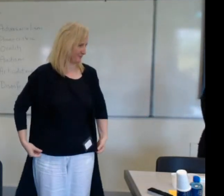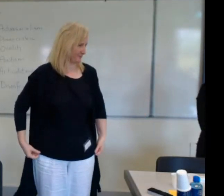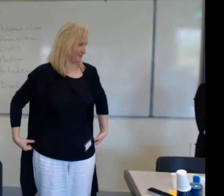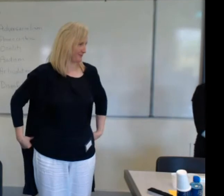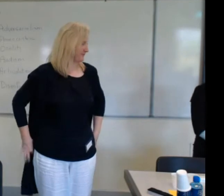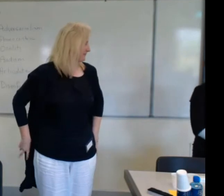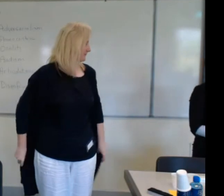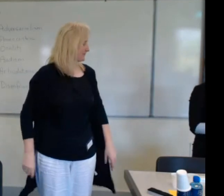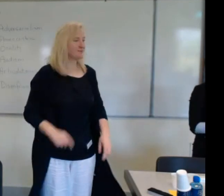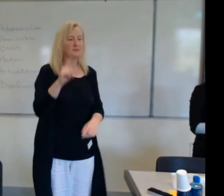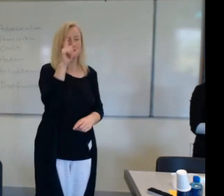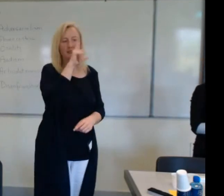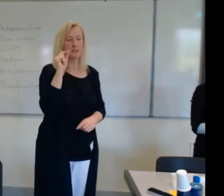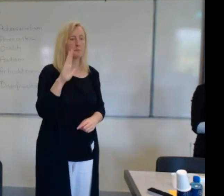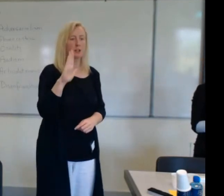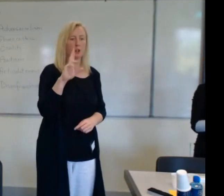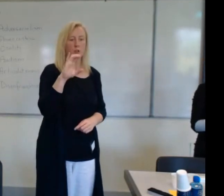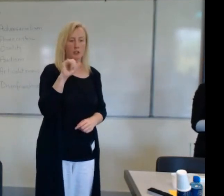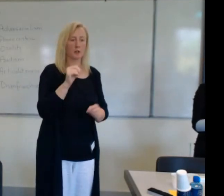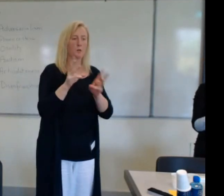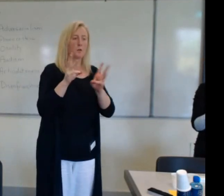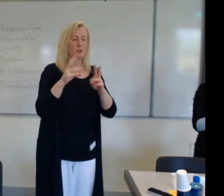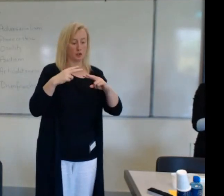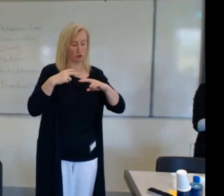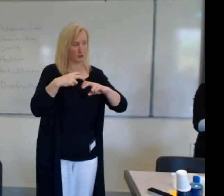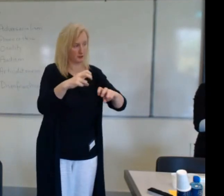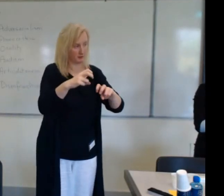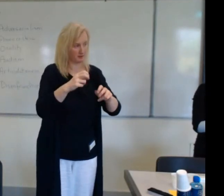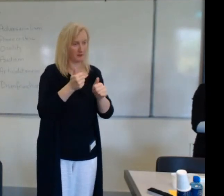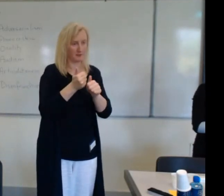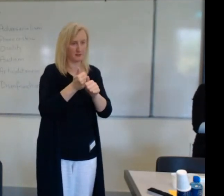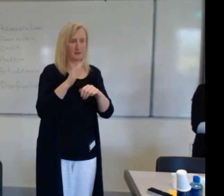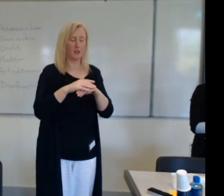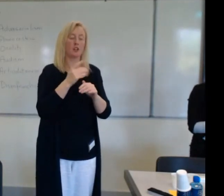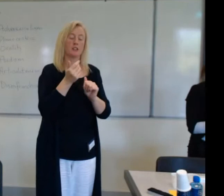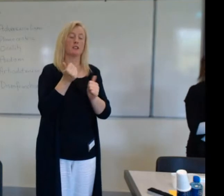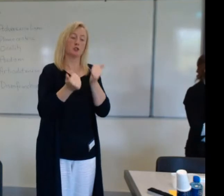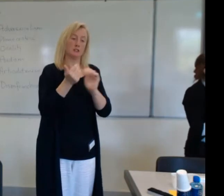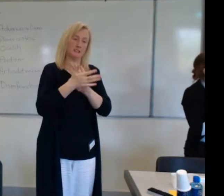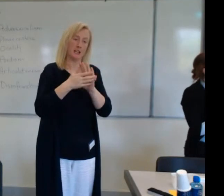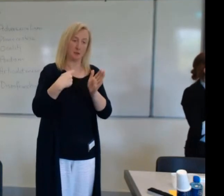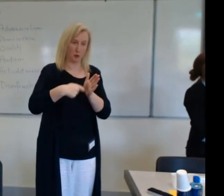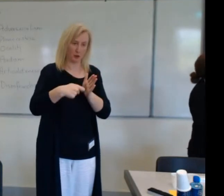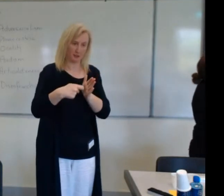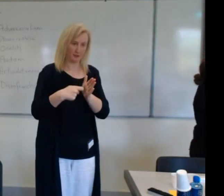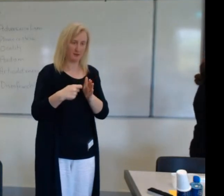Okay, my name is Lucia, and I'm working as a research assistant for Justisigns project. And I started my